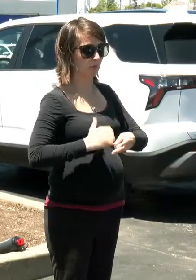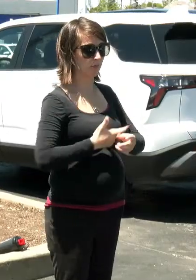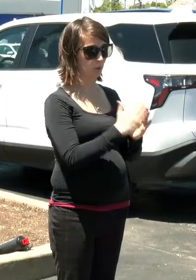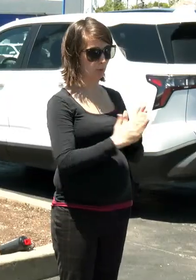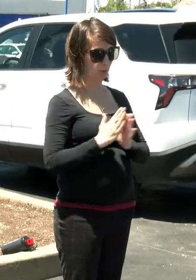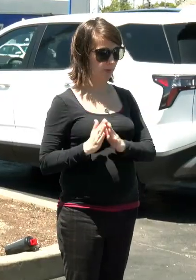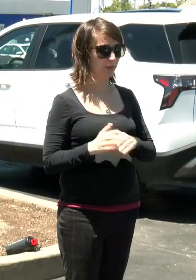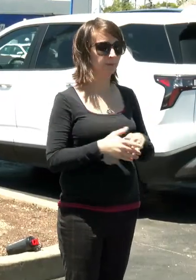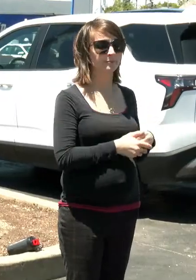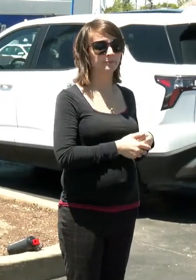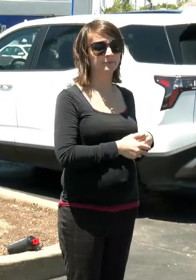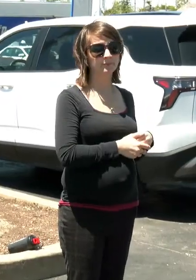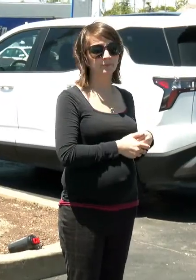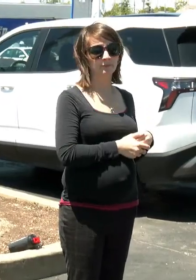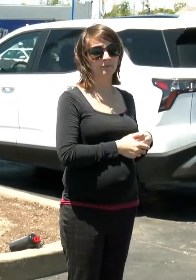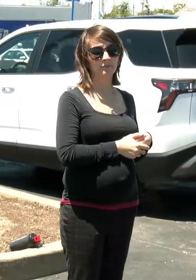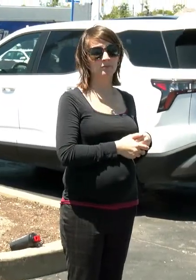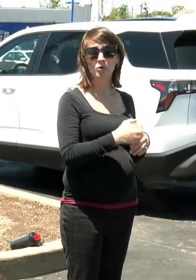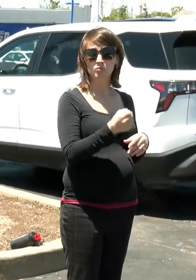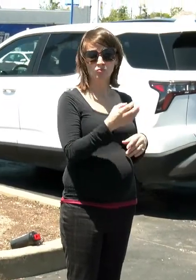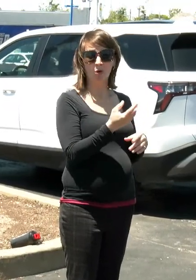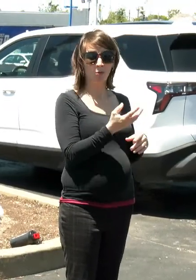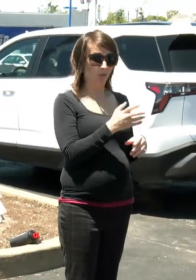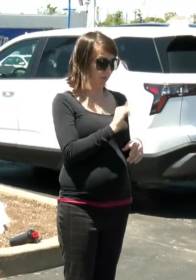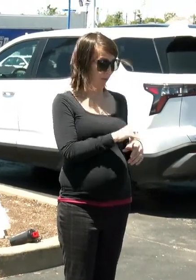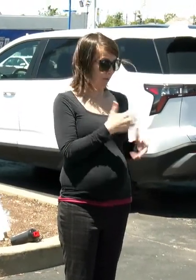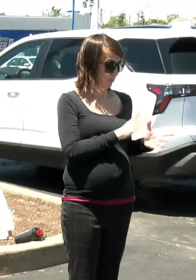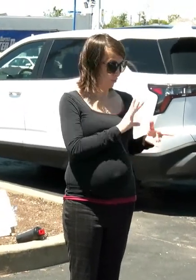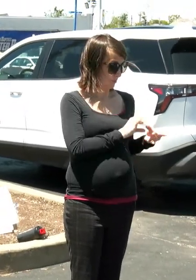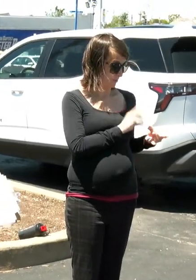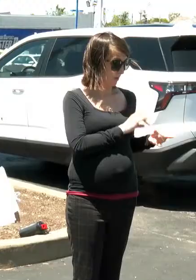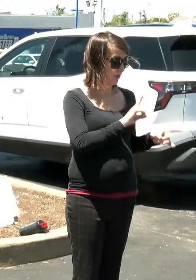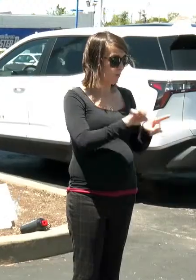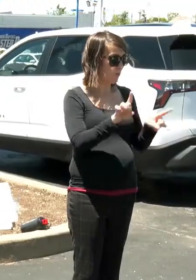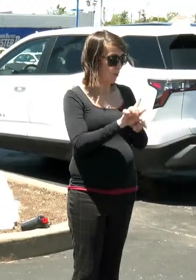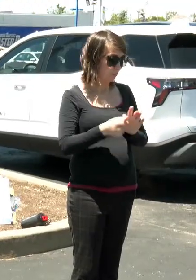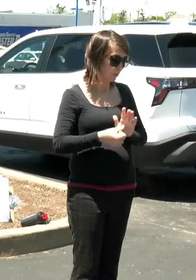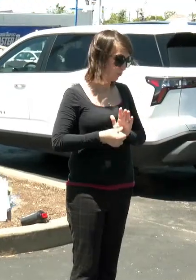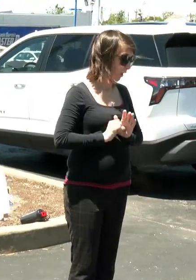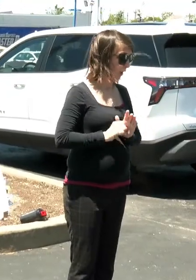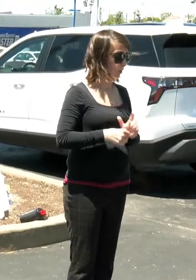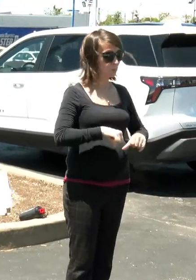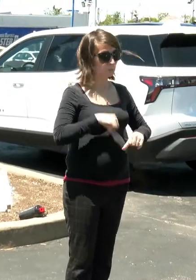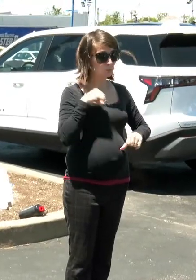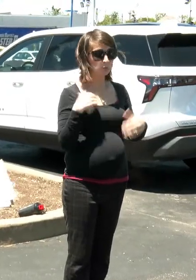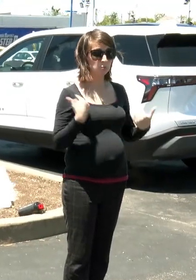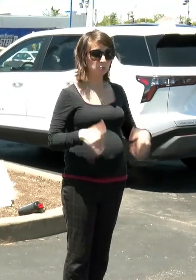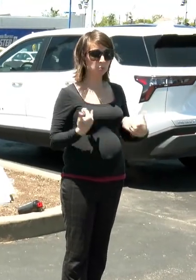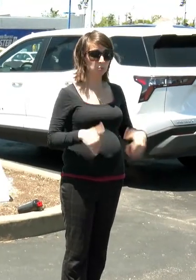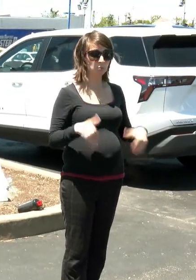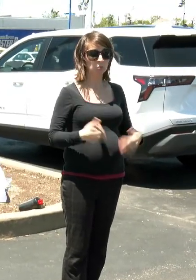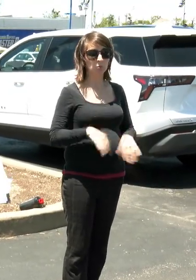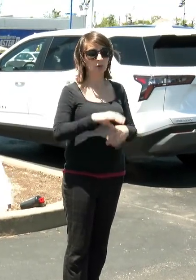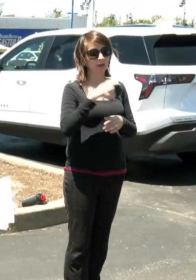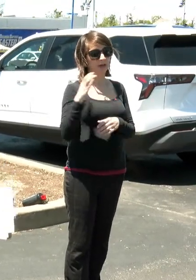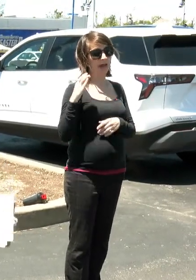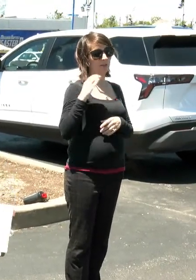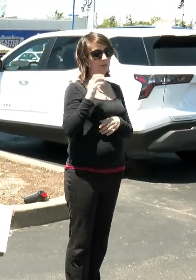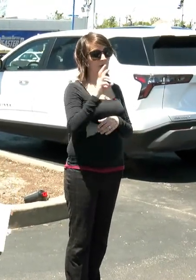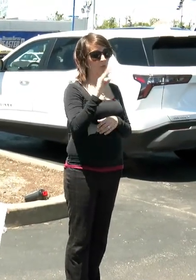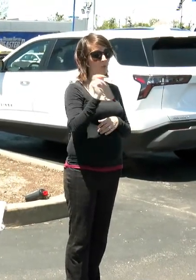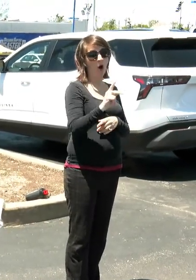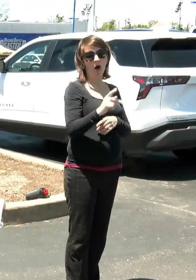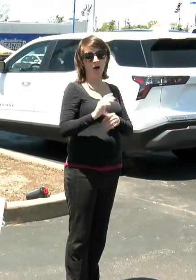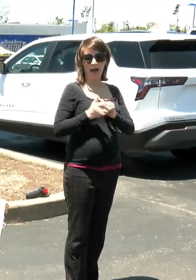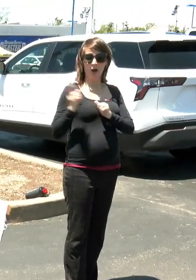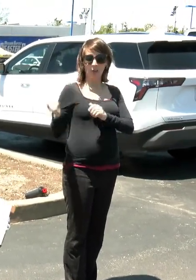that, I'm incredibly proud and honored and grateful to Captain Walk, who's joining us in leading this effort. I'd like to